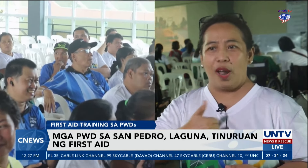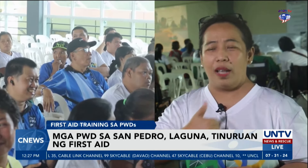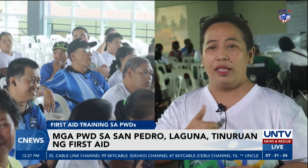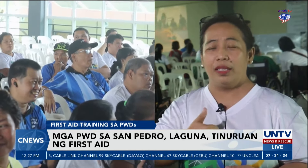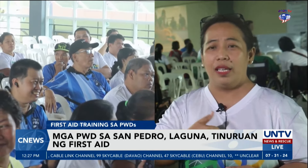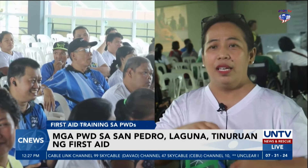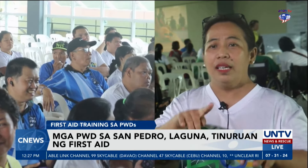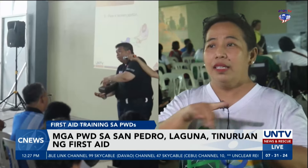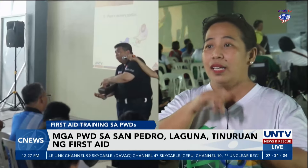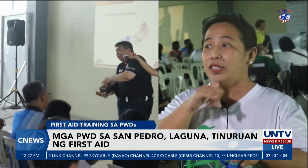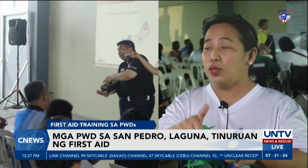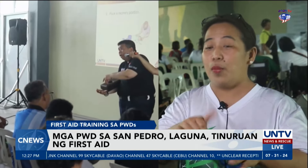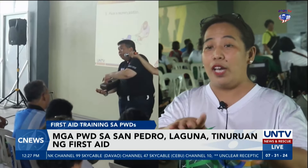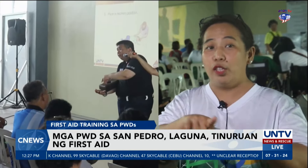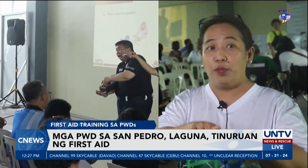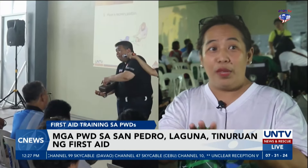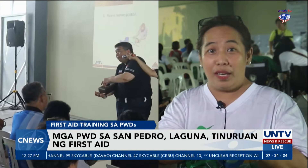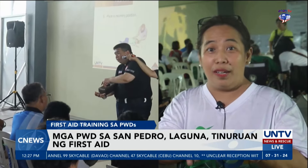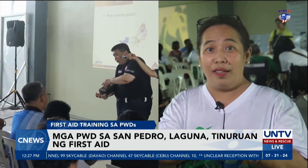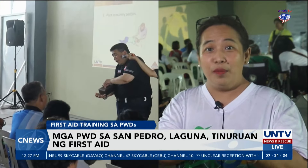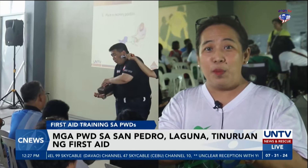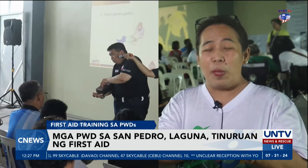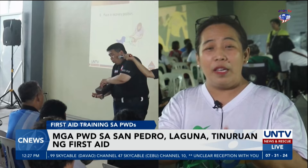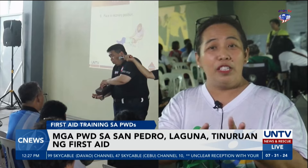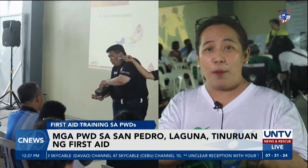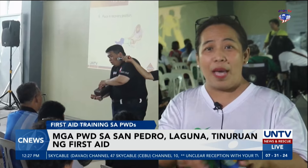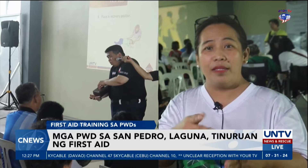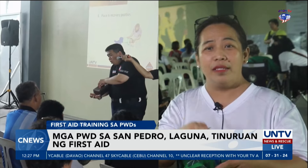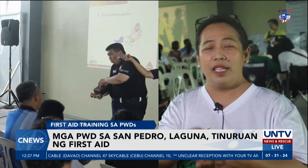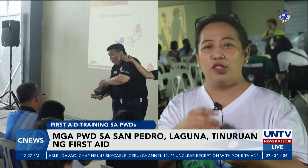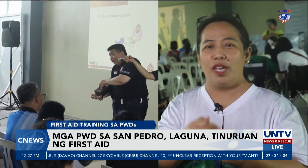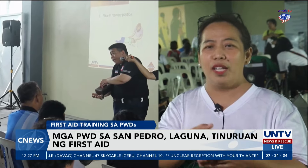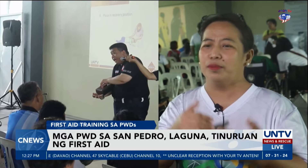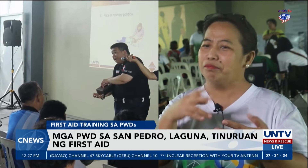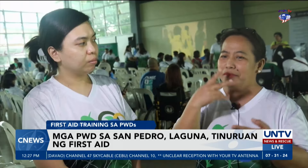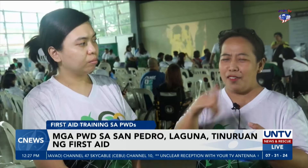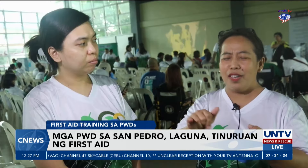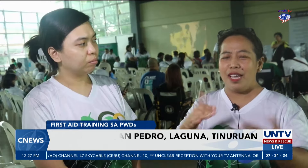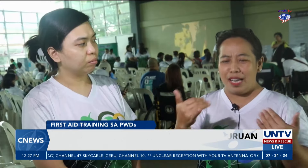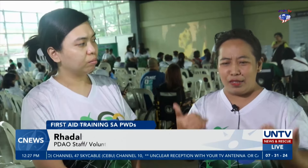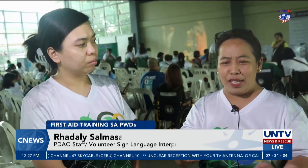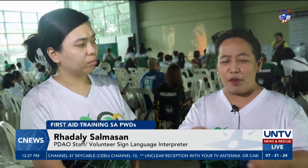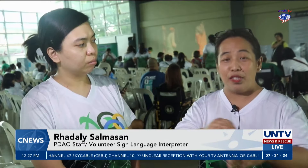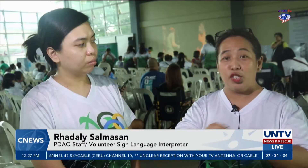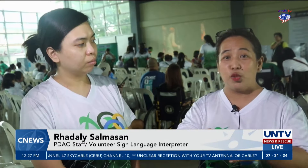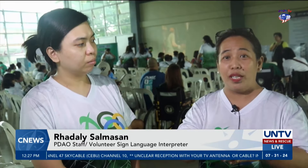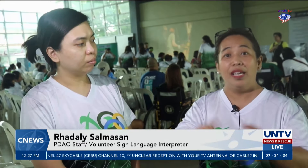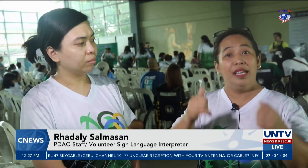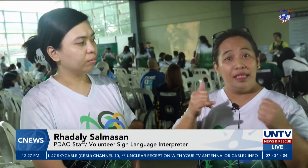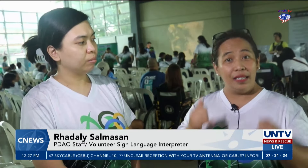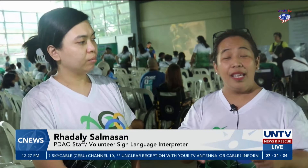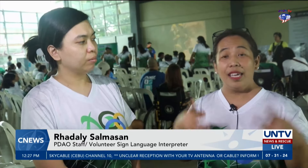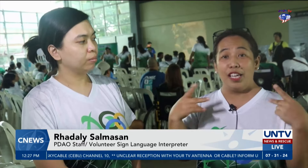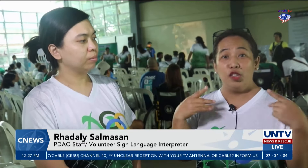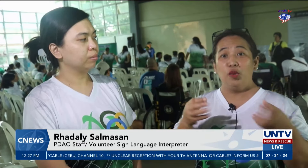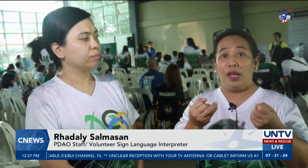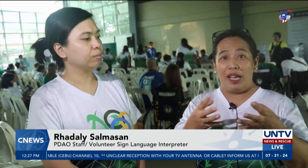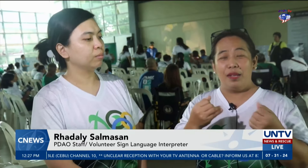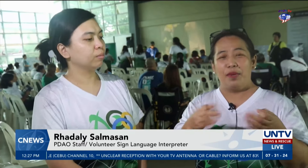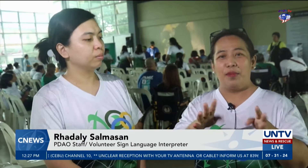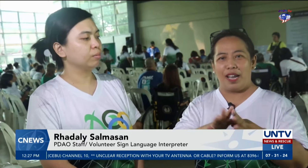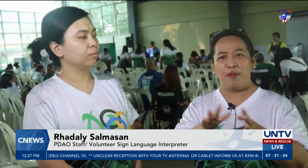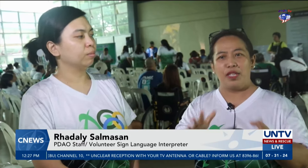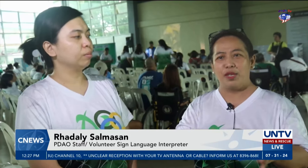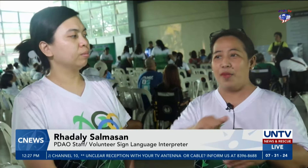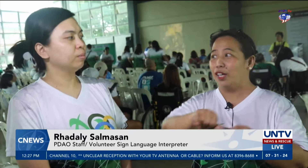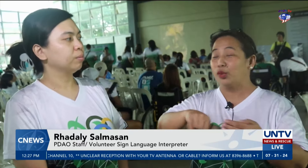their morality, that despite of their incapacity to help, they realize now in this training that they can do